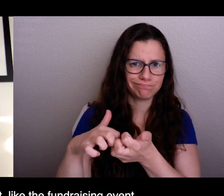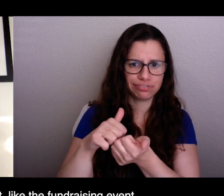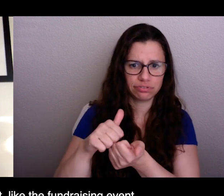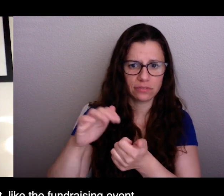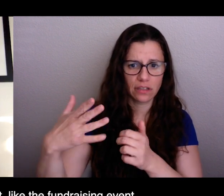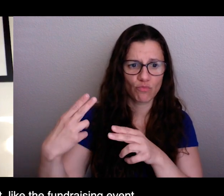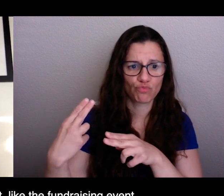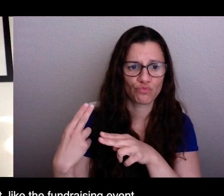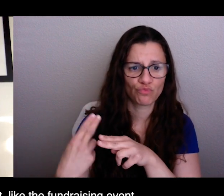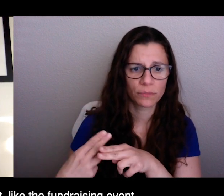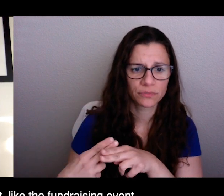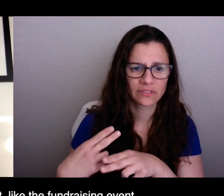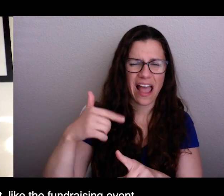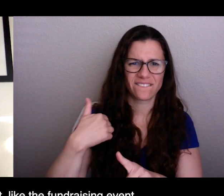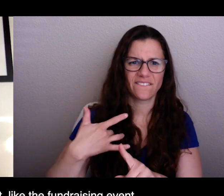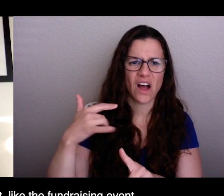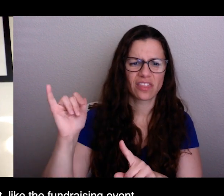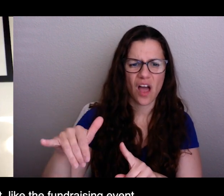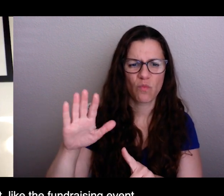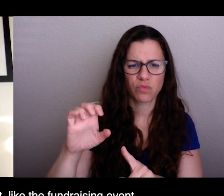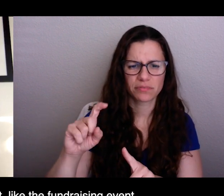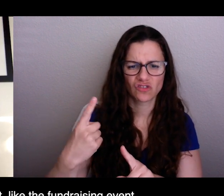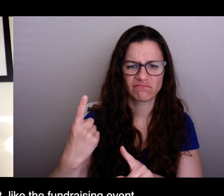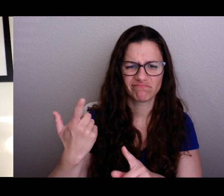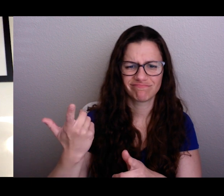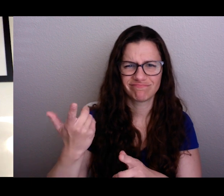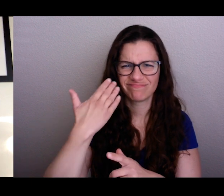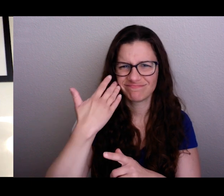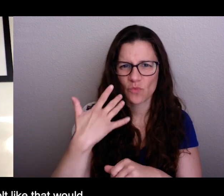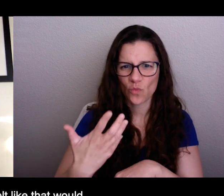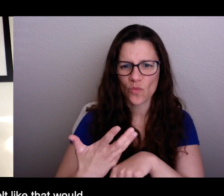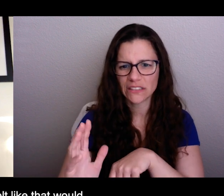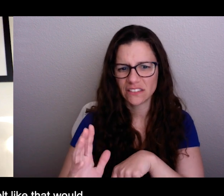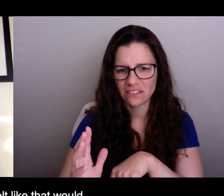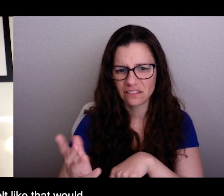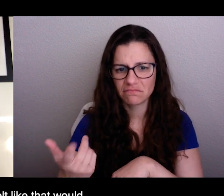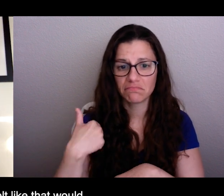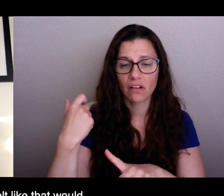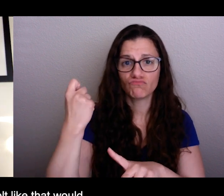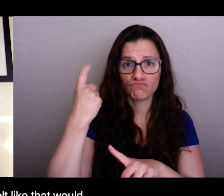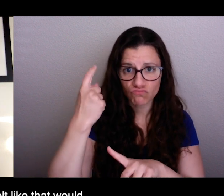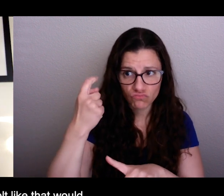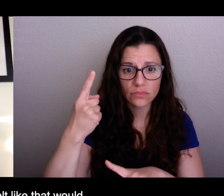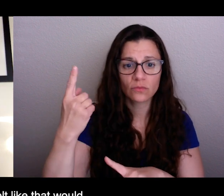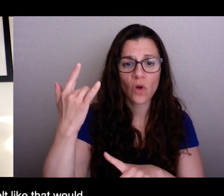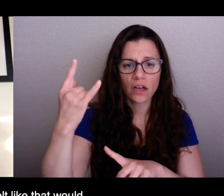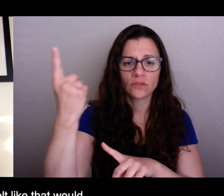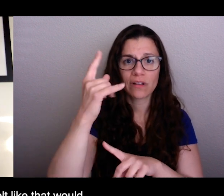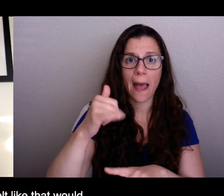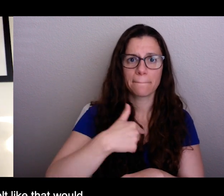event, were clearly going to damage their reputation. And I felt like that would just